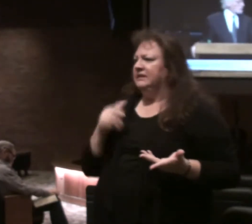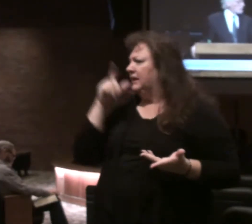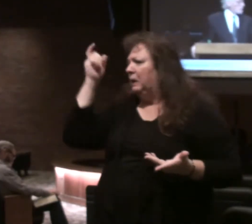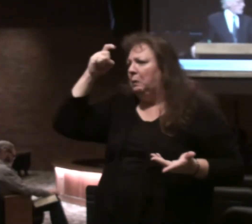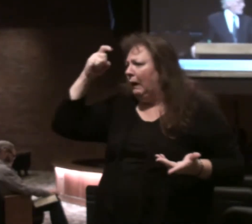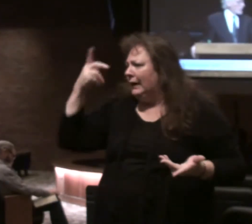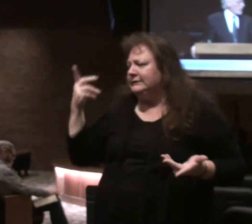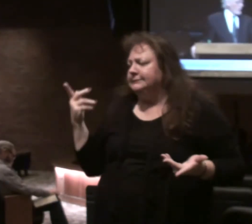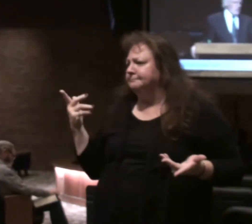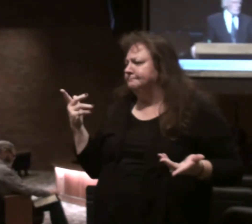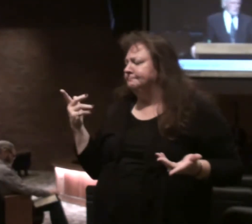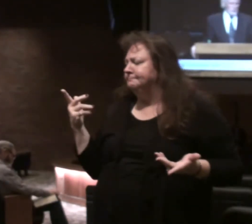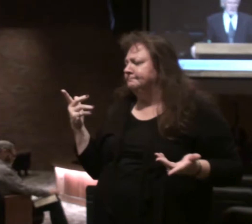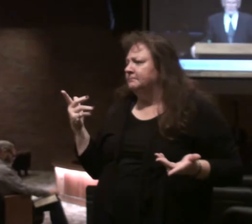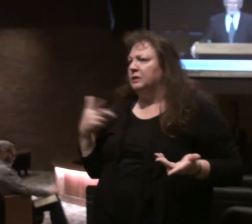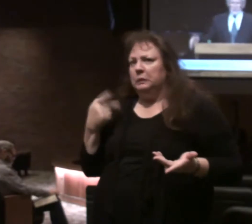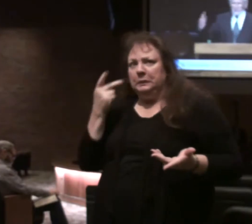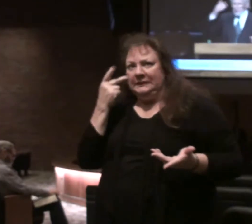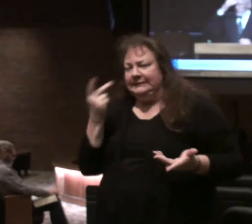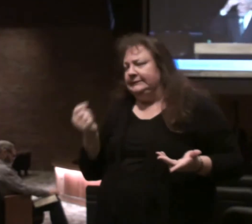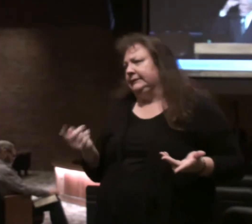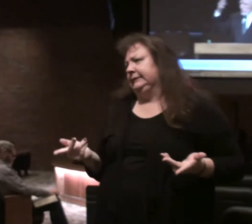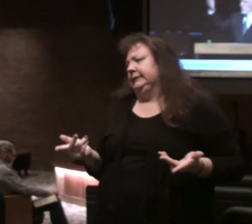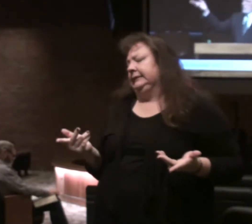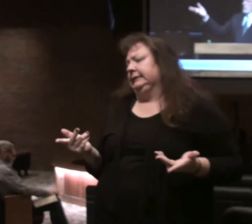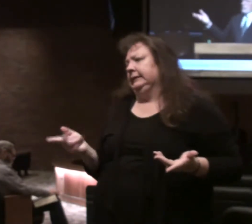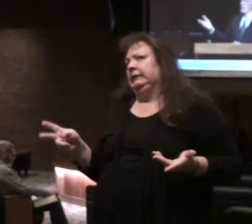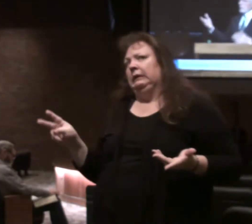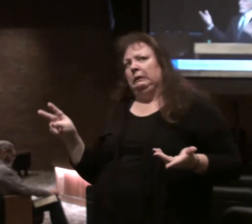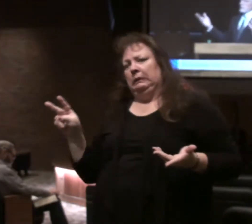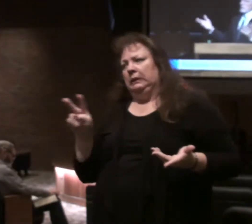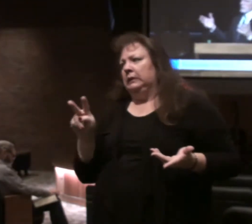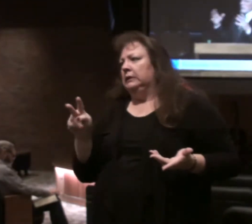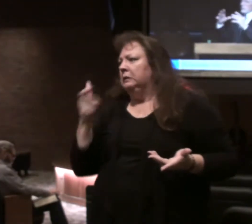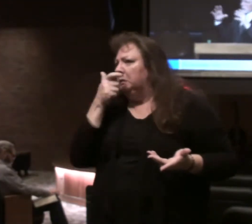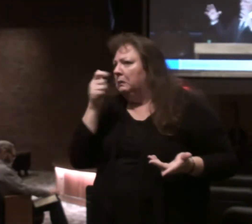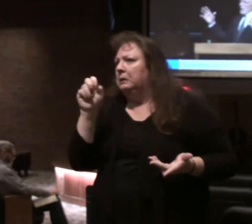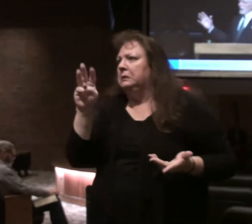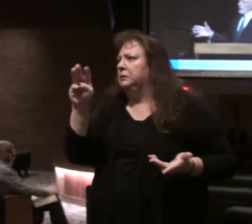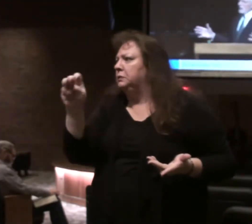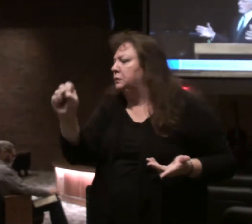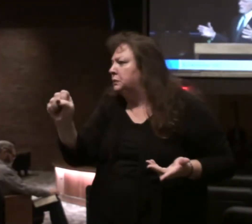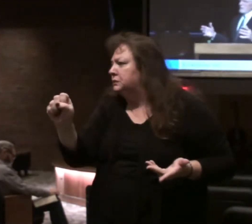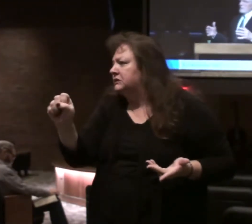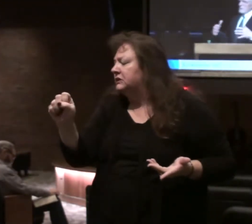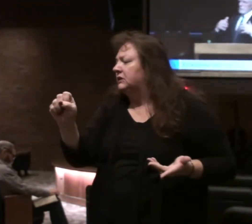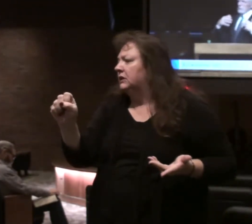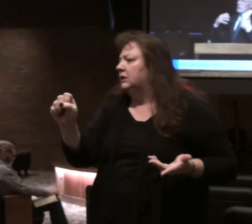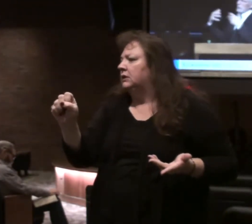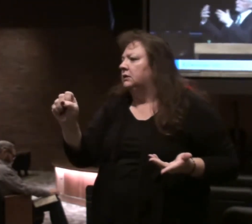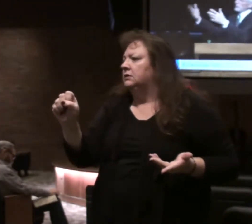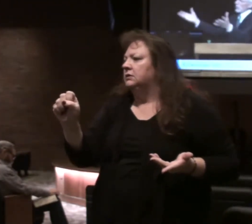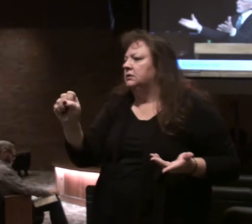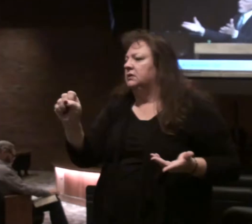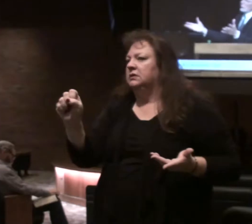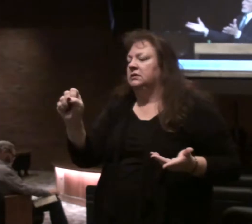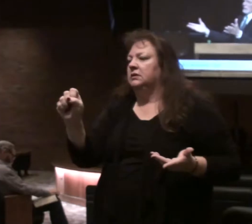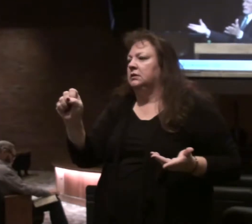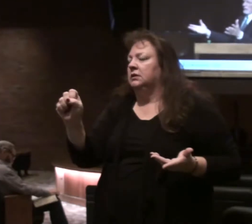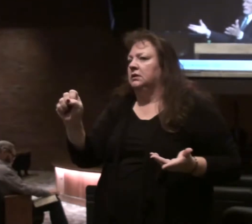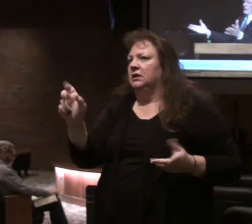wise. I mean, we see it, and we all watch the news and see the move